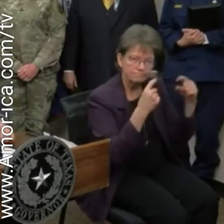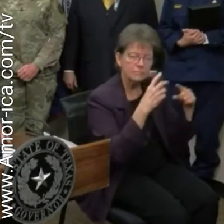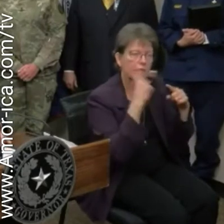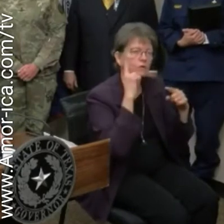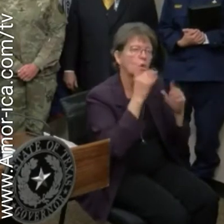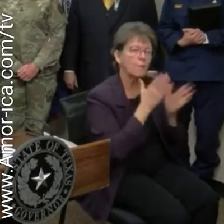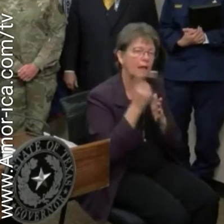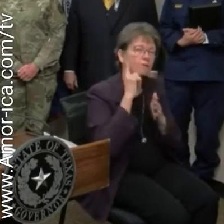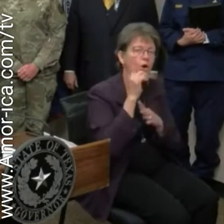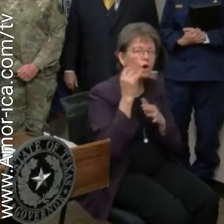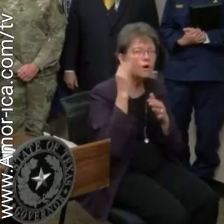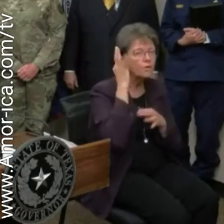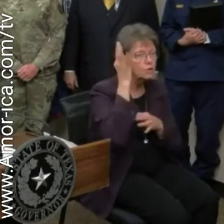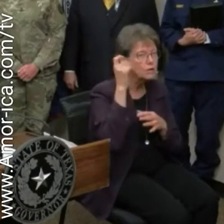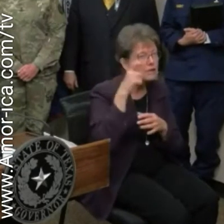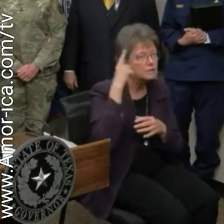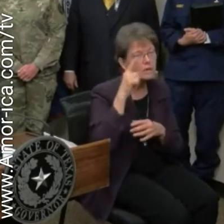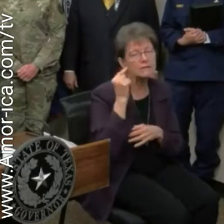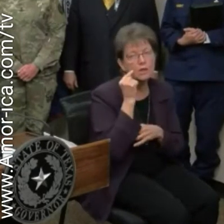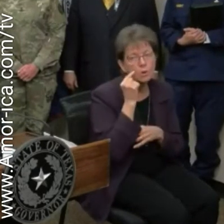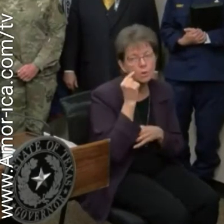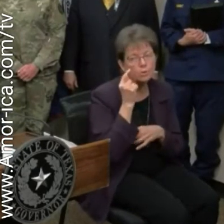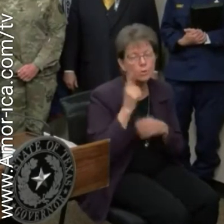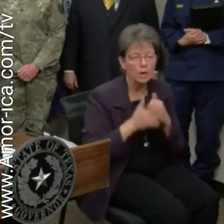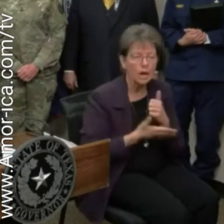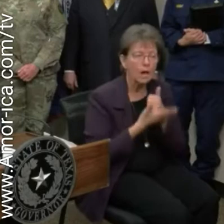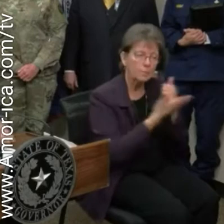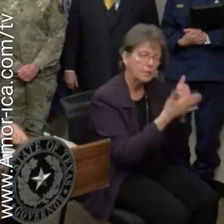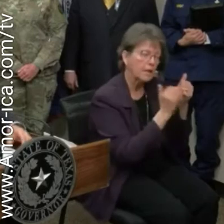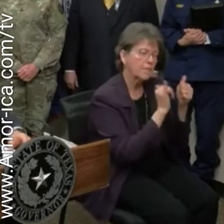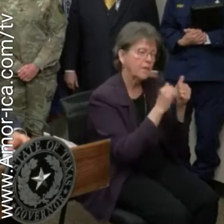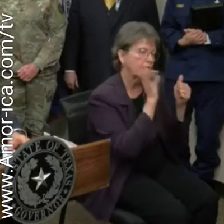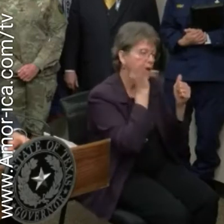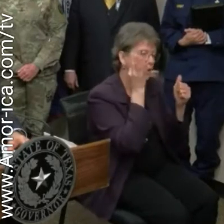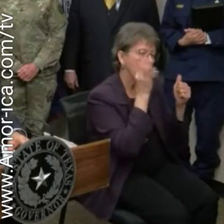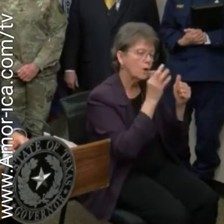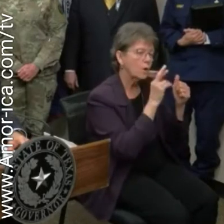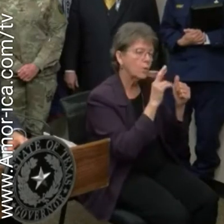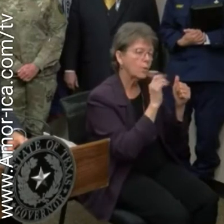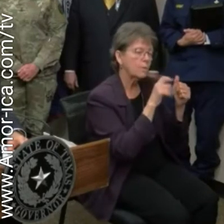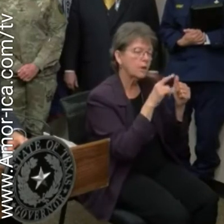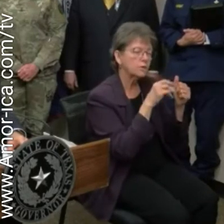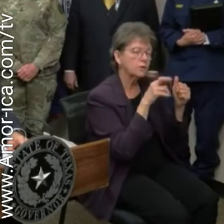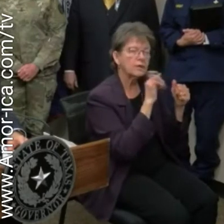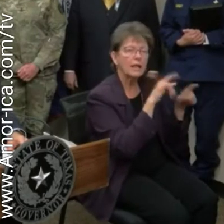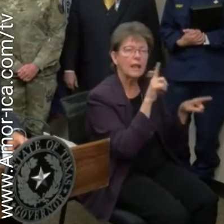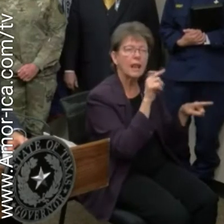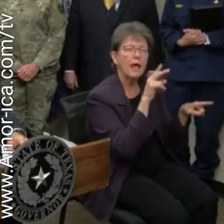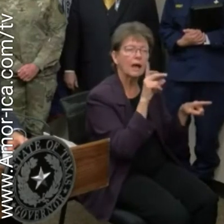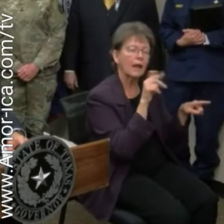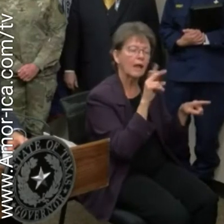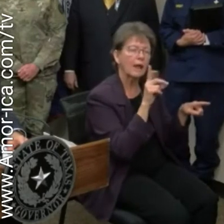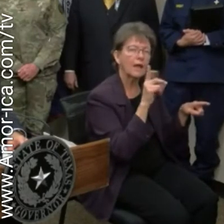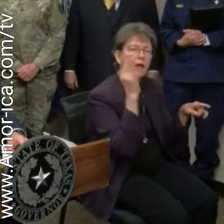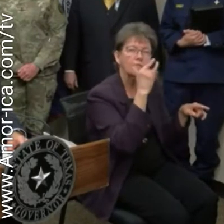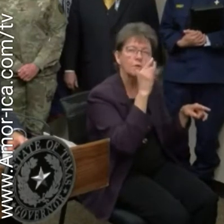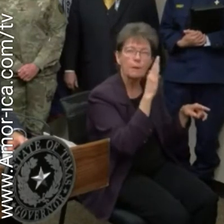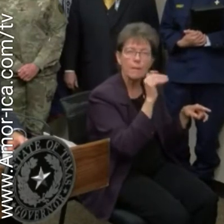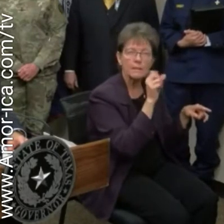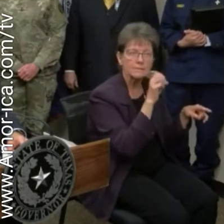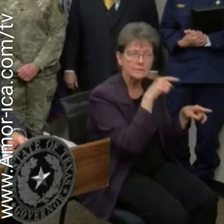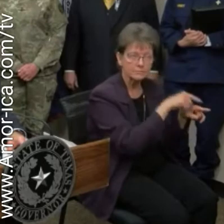and future needs of San Antonio to augment the federal repatriation mission at Lackland Air Force Base.